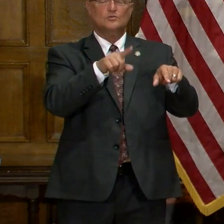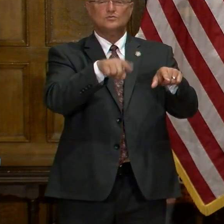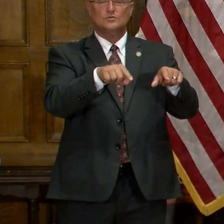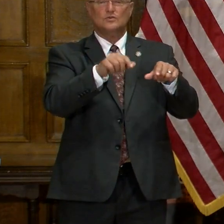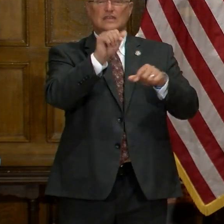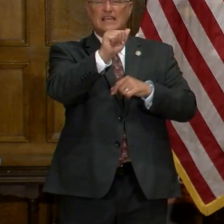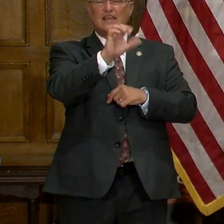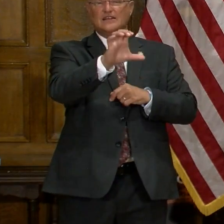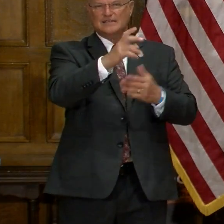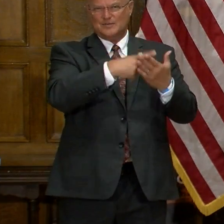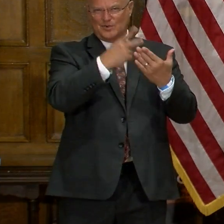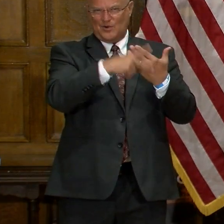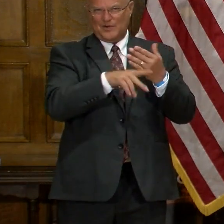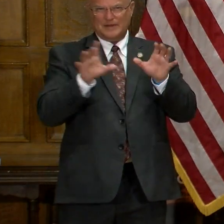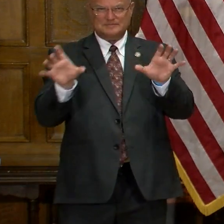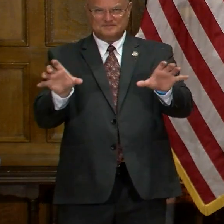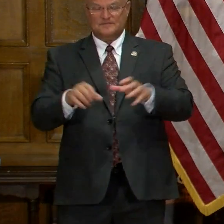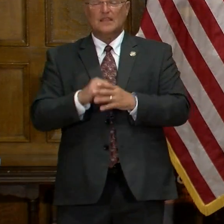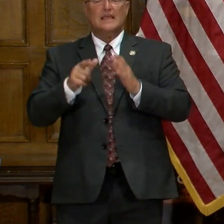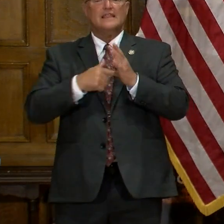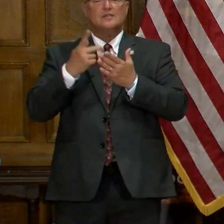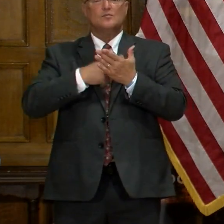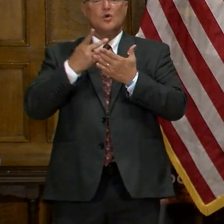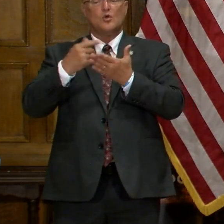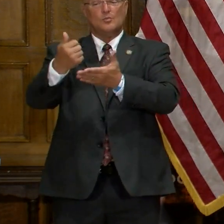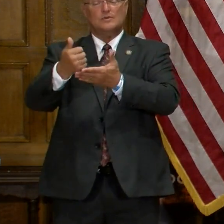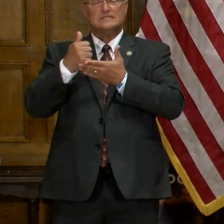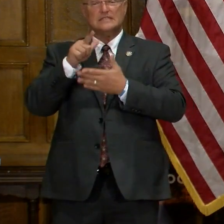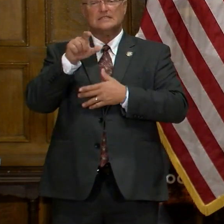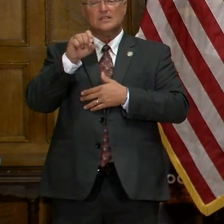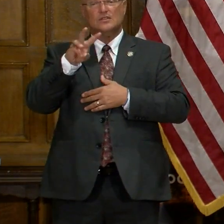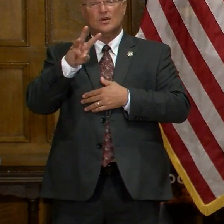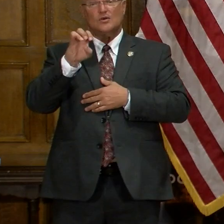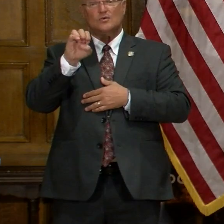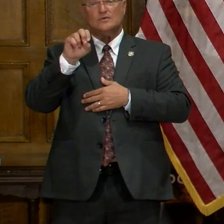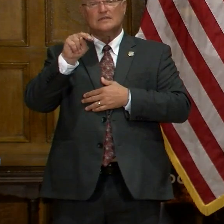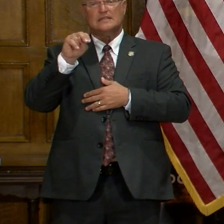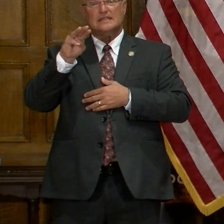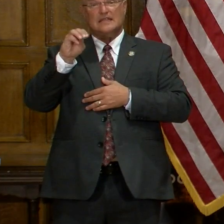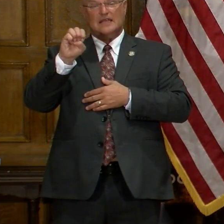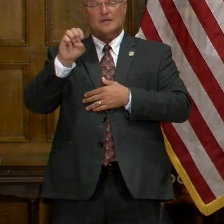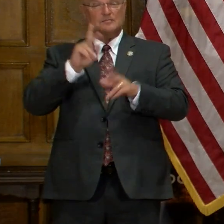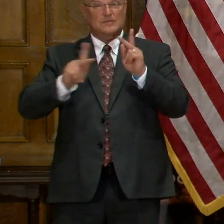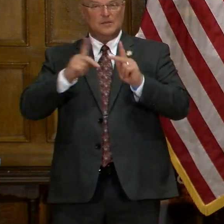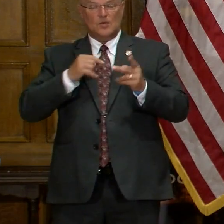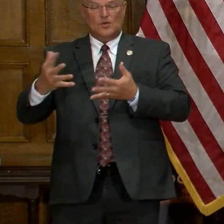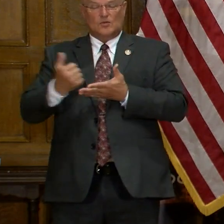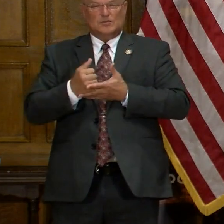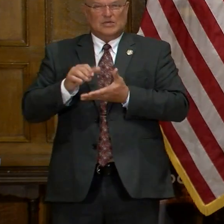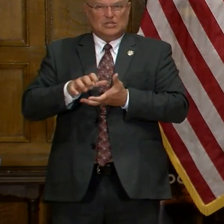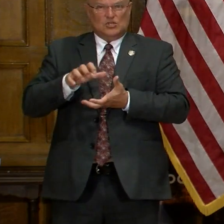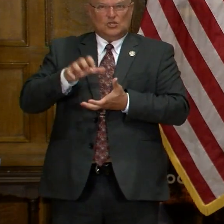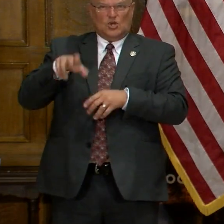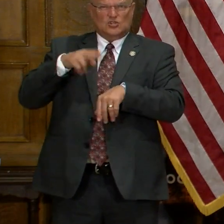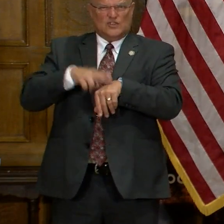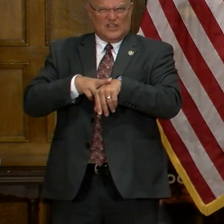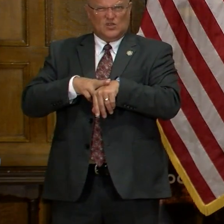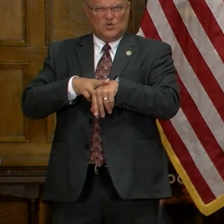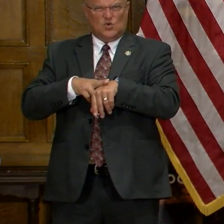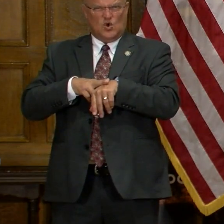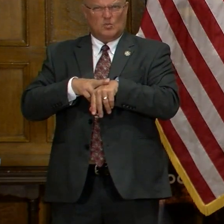to an air conditioning program. These programs will assist low-income Arkansans who have accumulated larger than